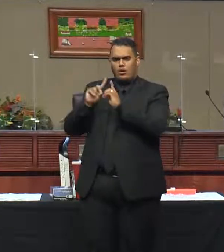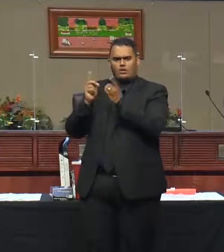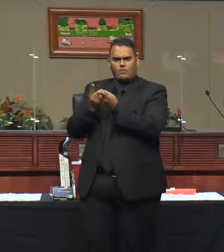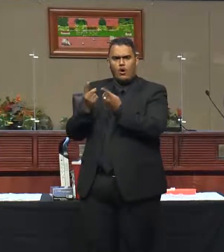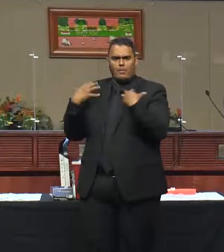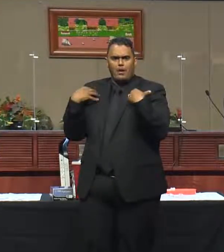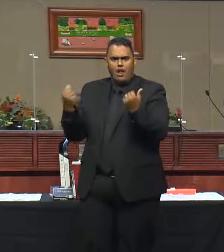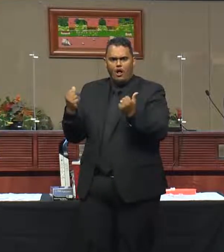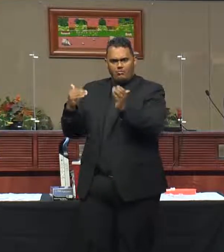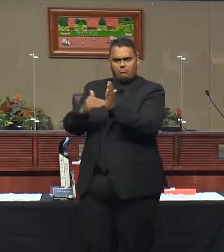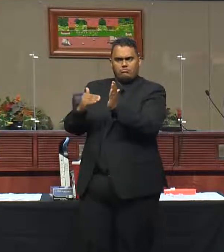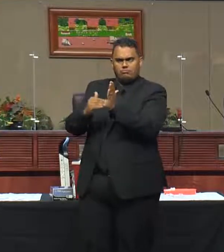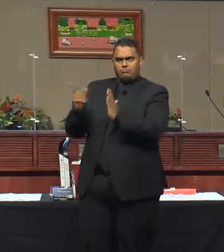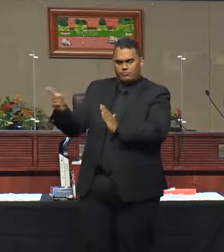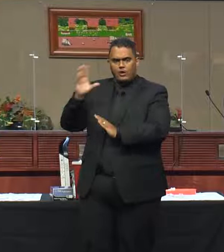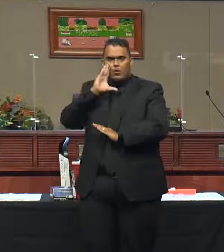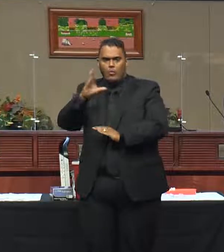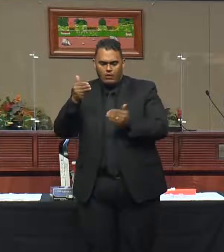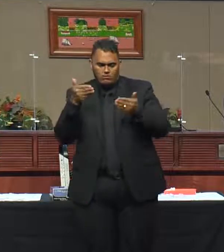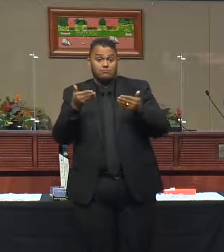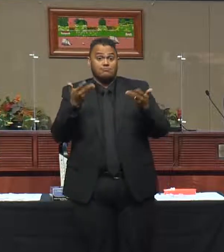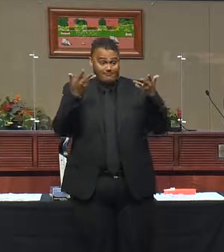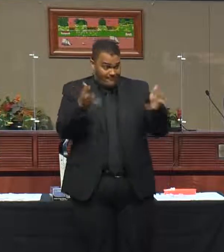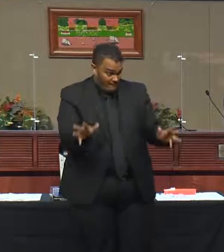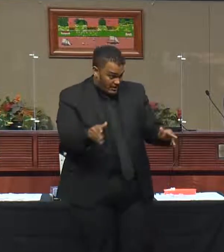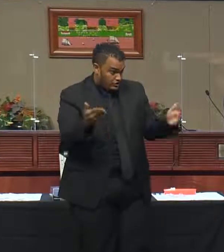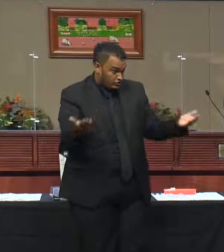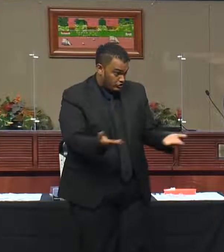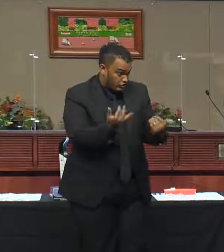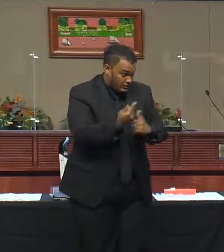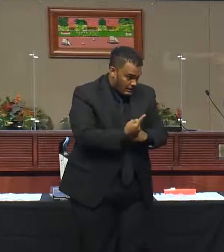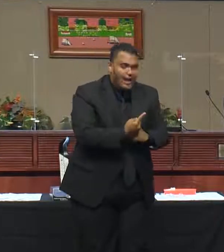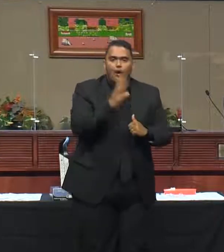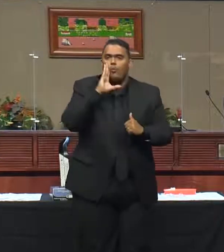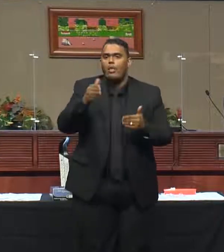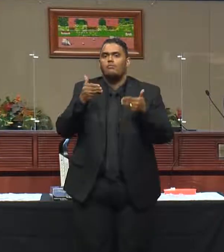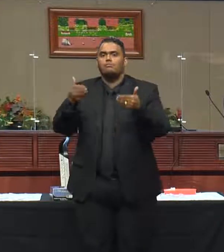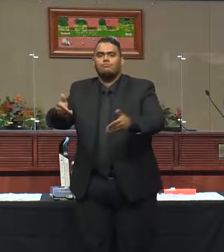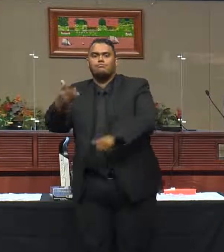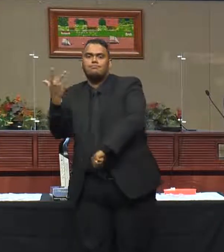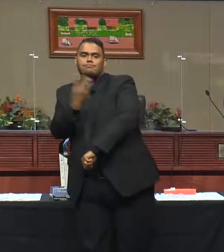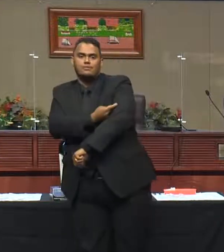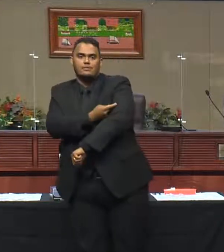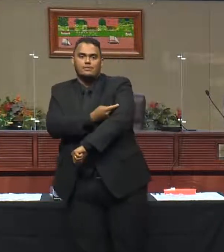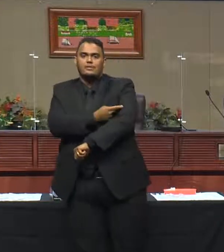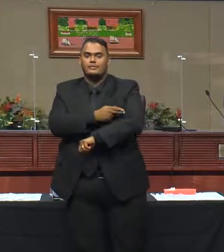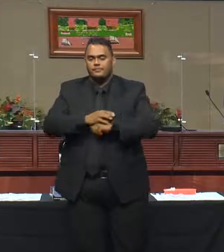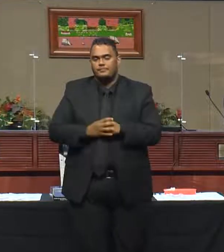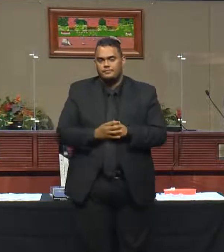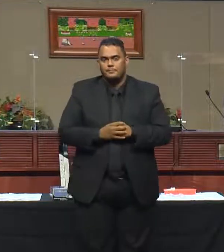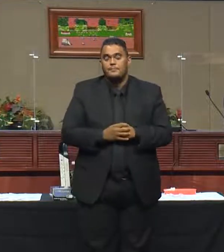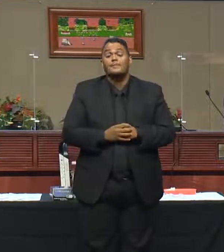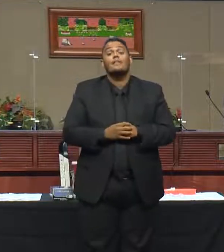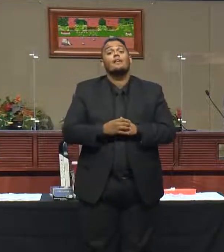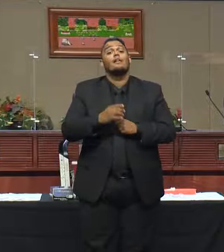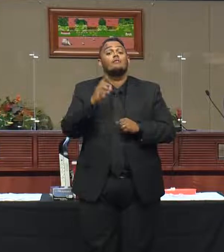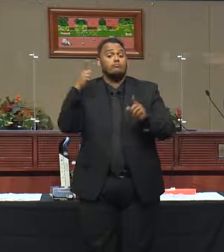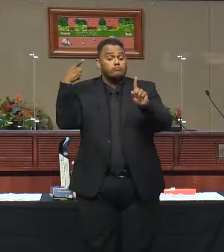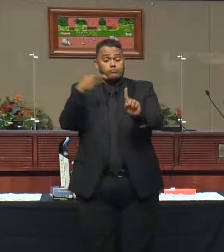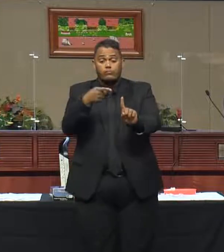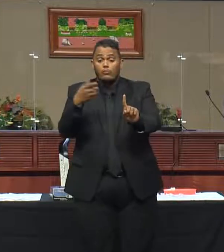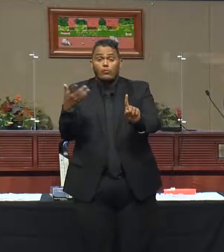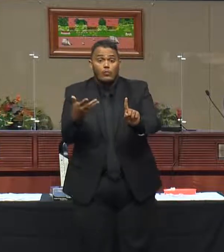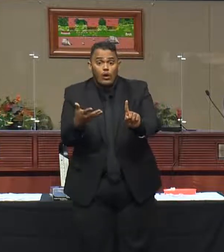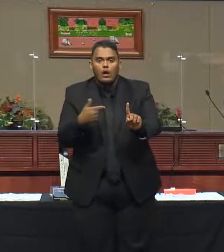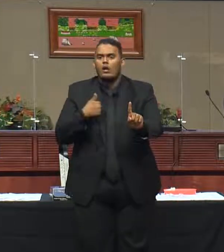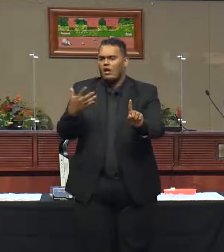these young people following the news briefing and our question and answer segment this afternoon. Again, our goal is to get the vaccine into